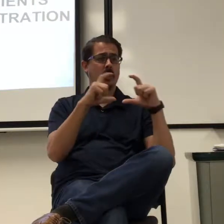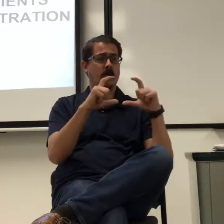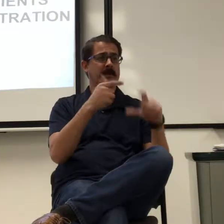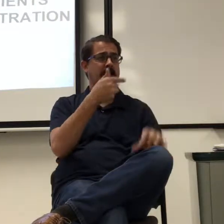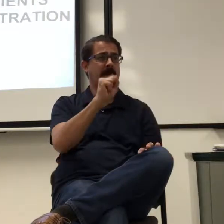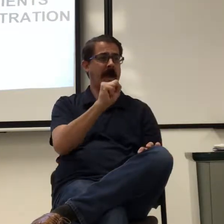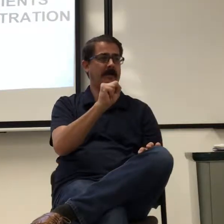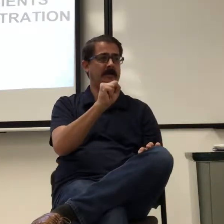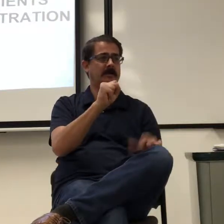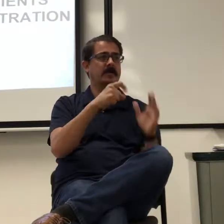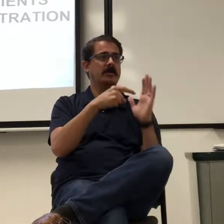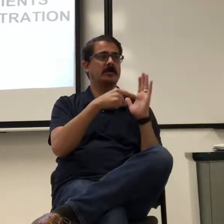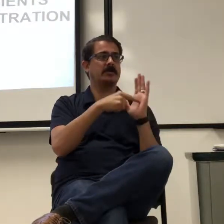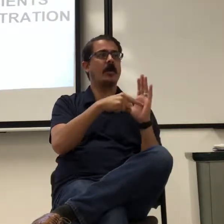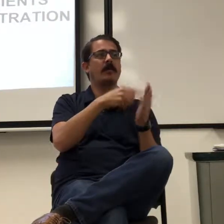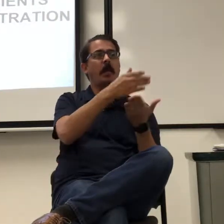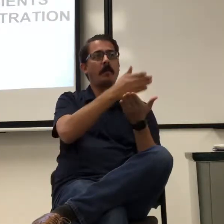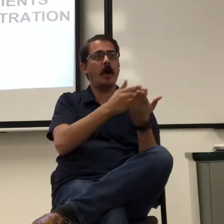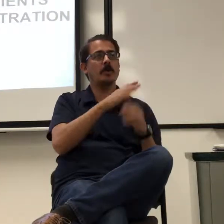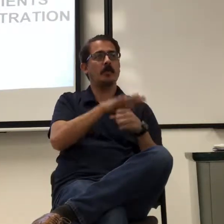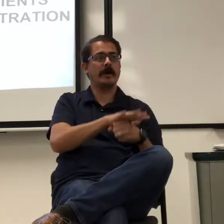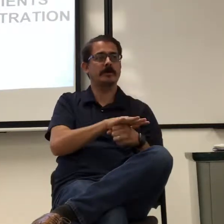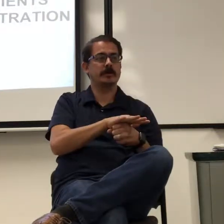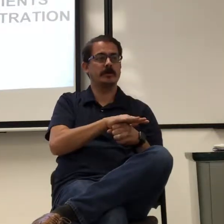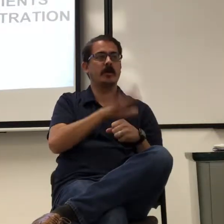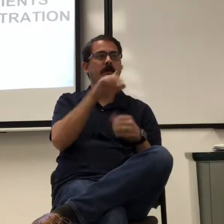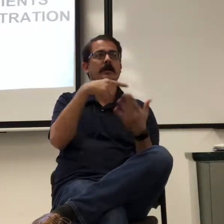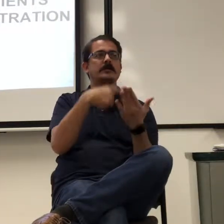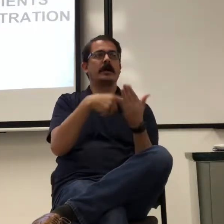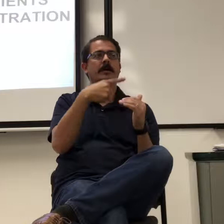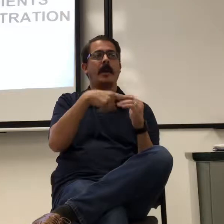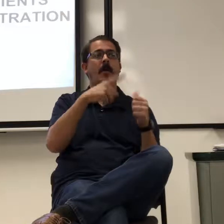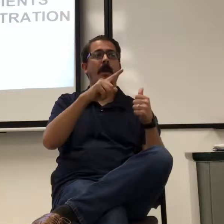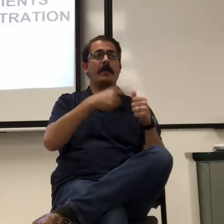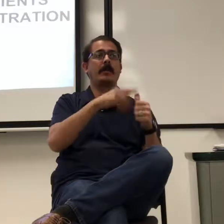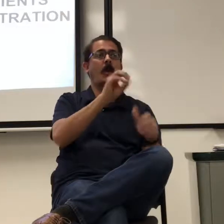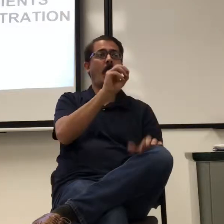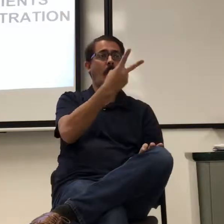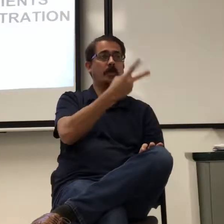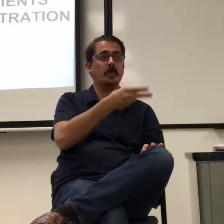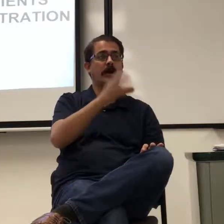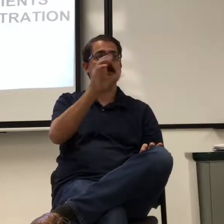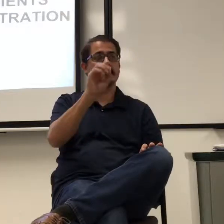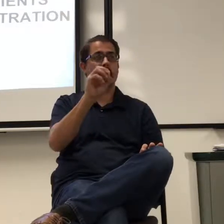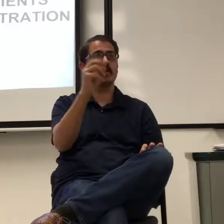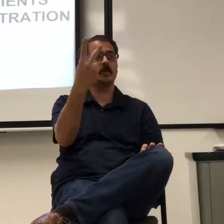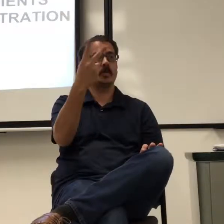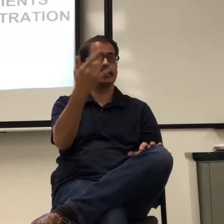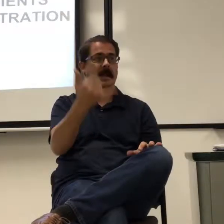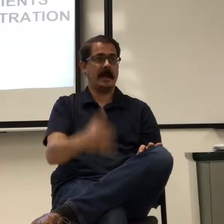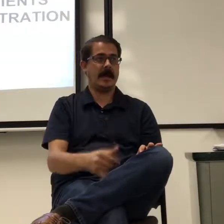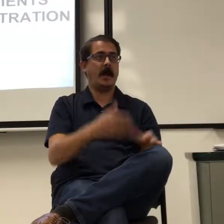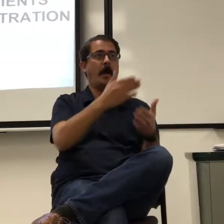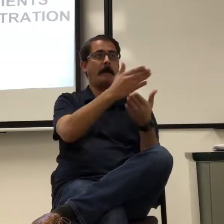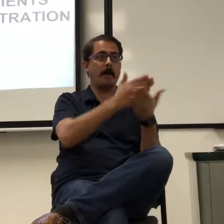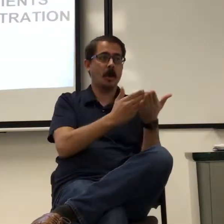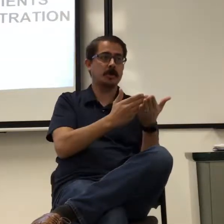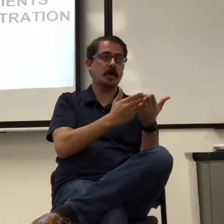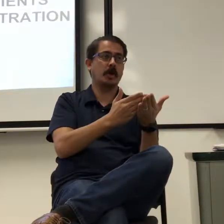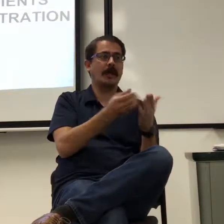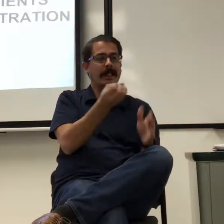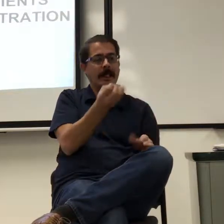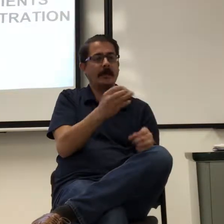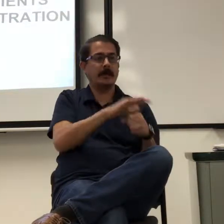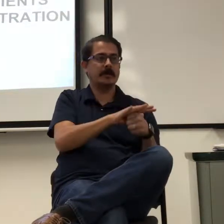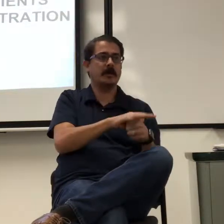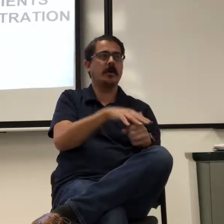by its partial pressure, because we'll be talking about primarily O2 and CO2 today. Partial pressure.